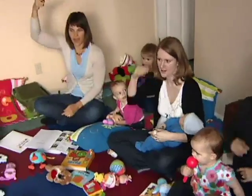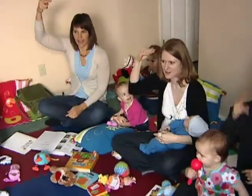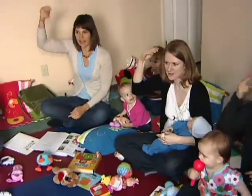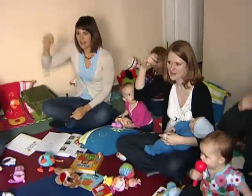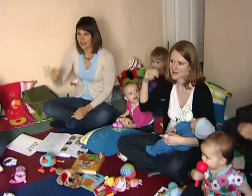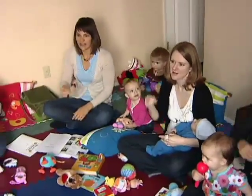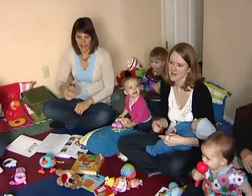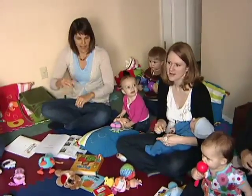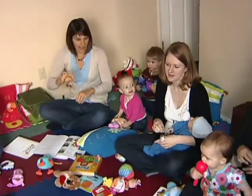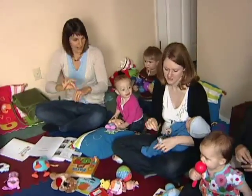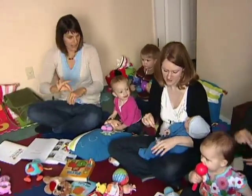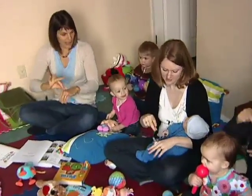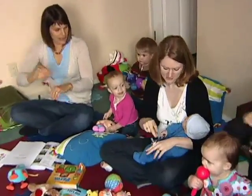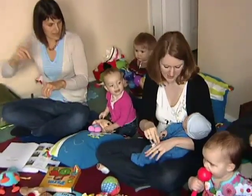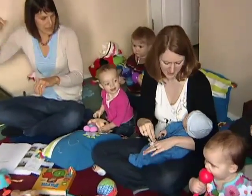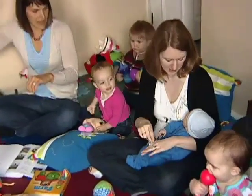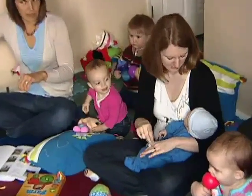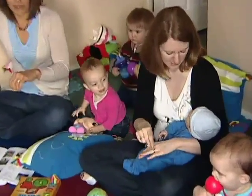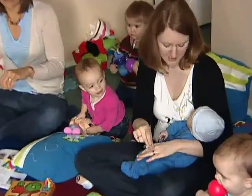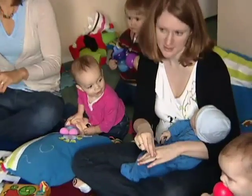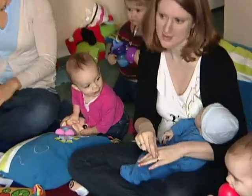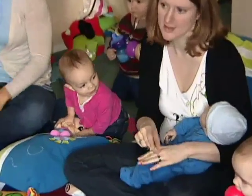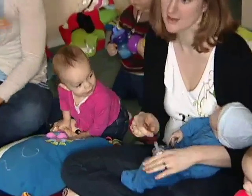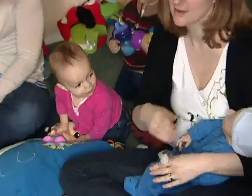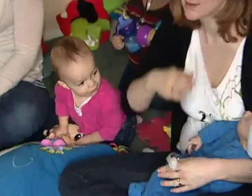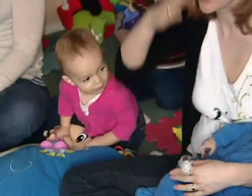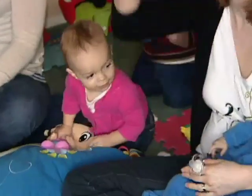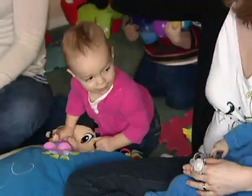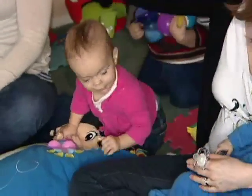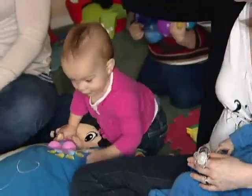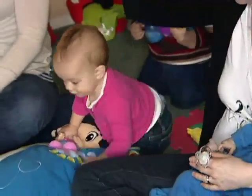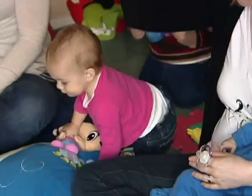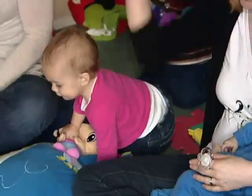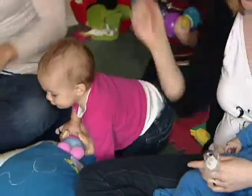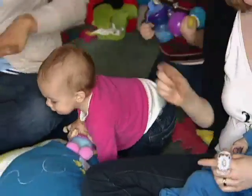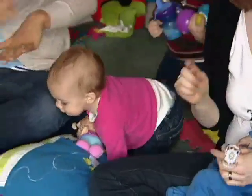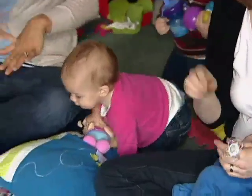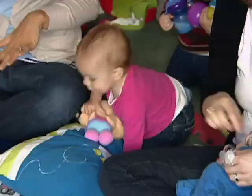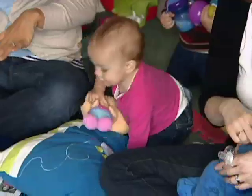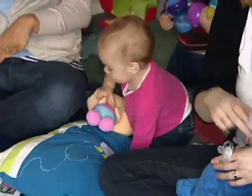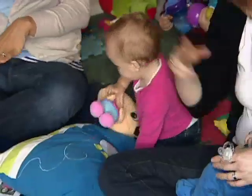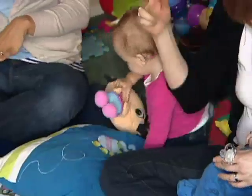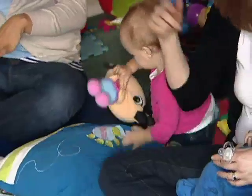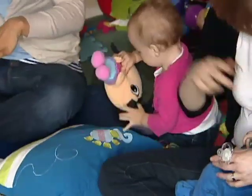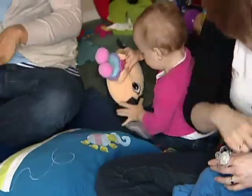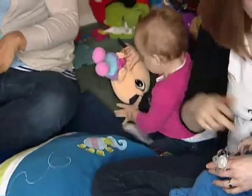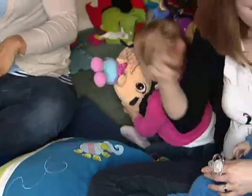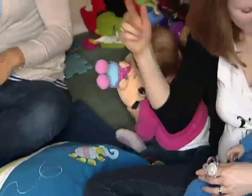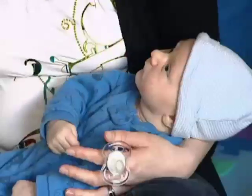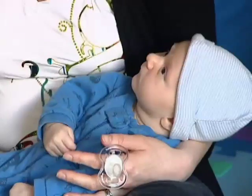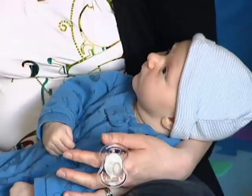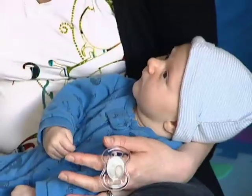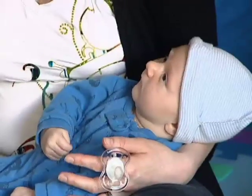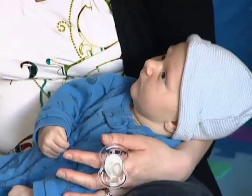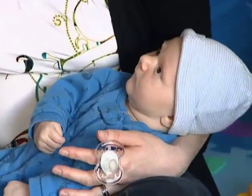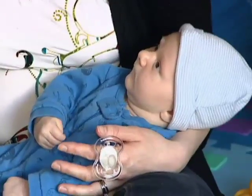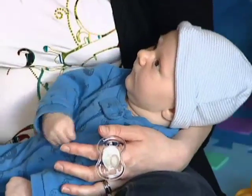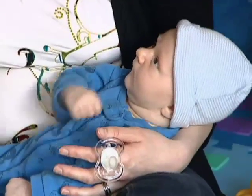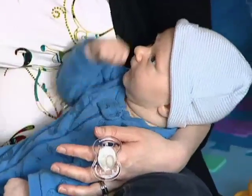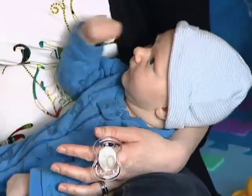their parents. As opposed to a cry, any parent would know that this can be an extremely helpful tool in determining what your